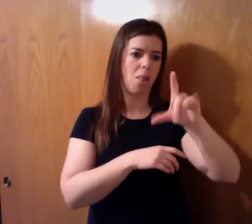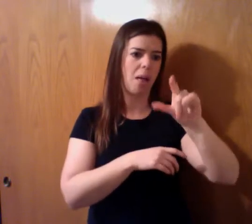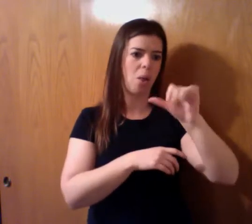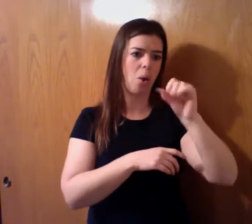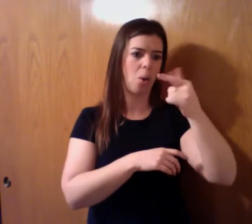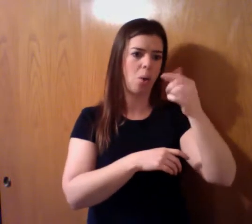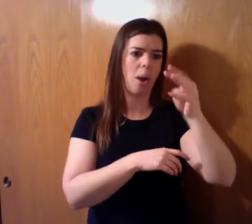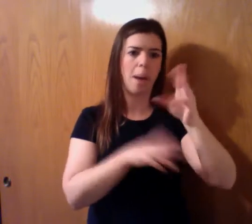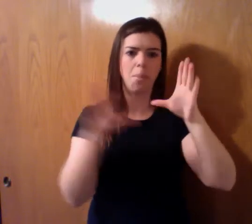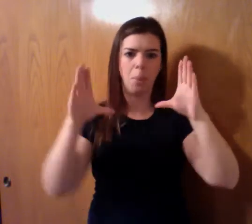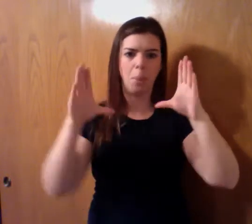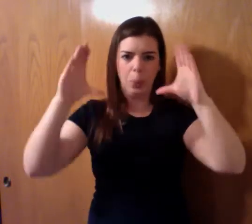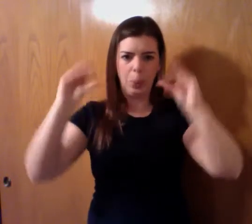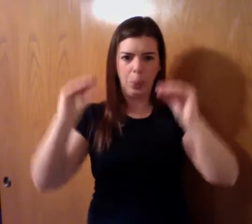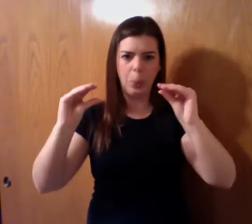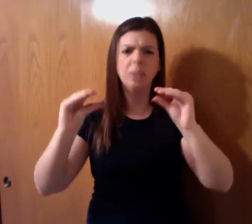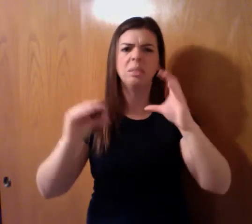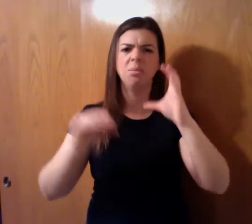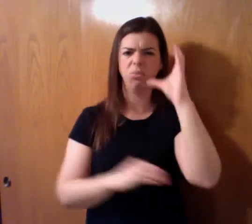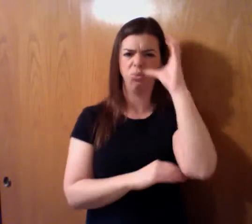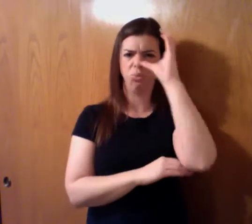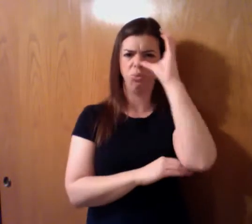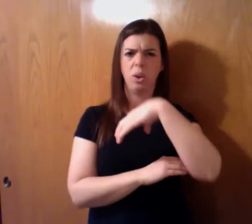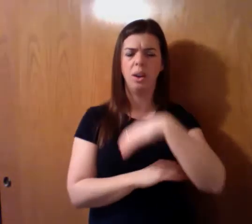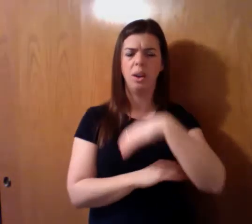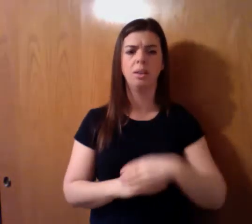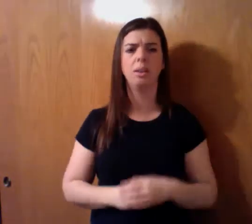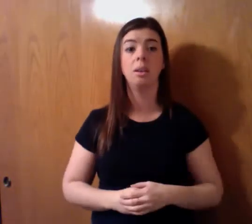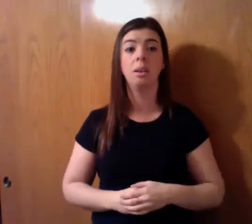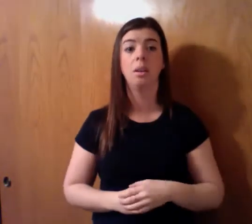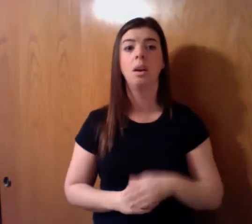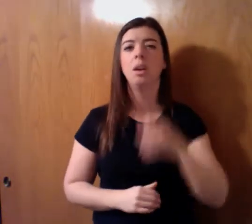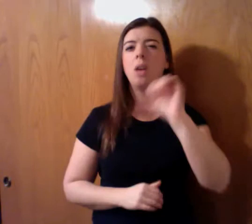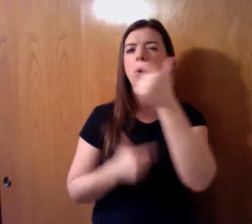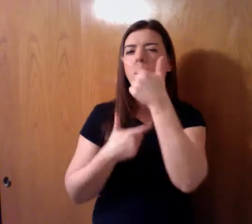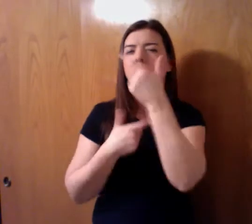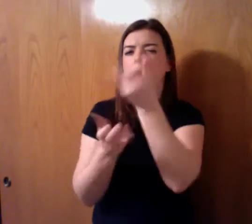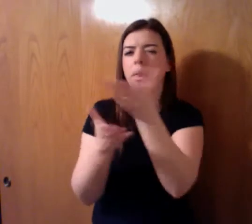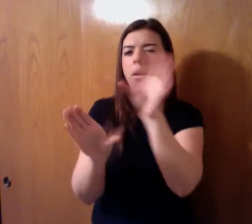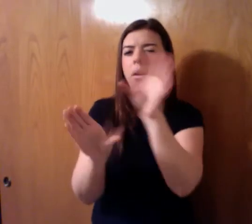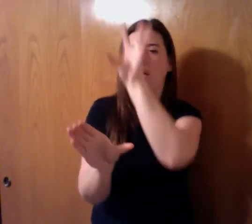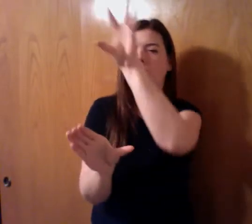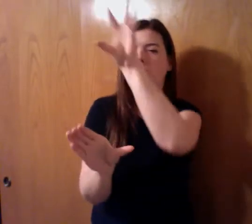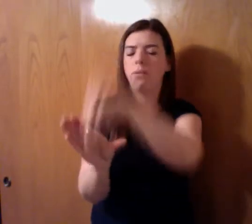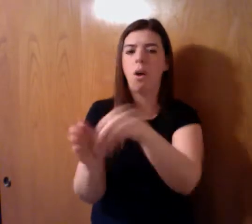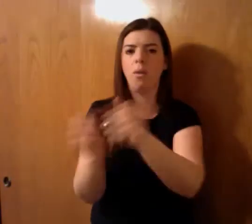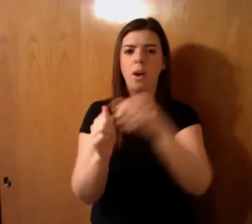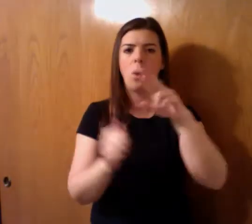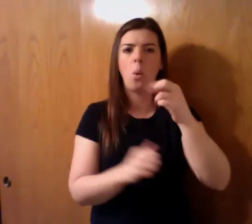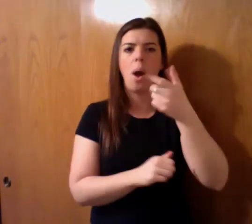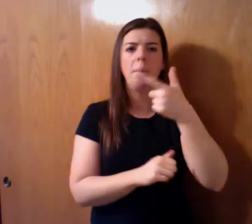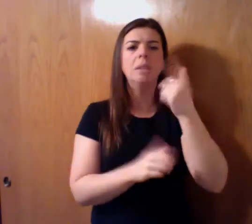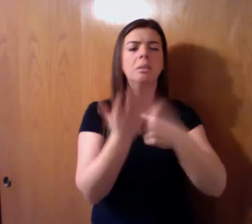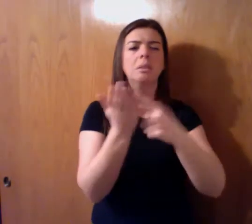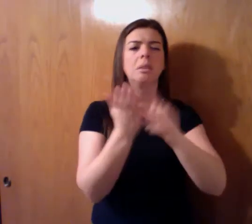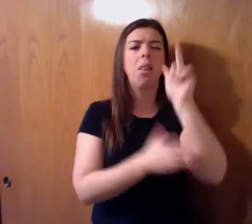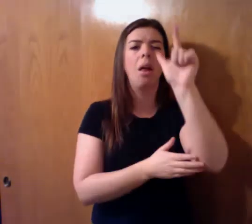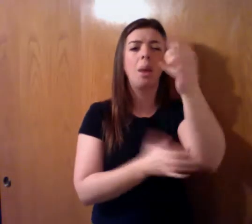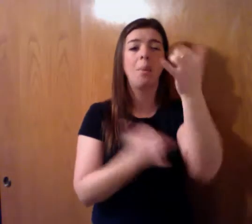looks weird. There are some other interesting facts about rhombuses that we'll get into later, but we don't need to know that. All you need to know